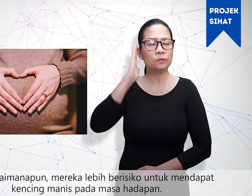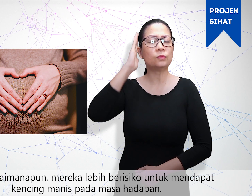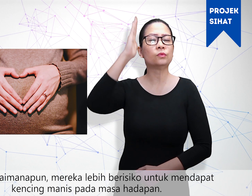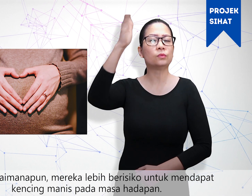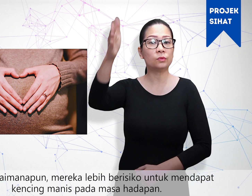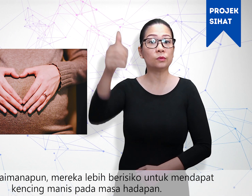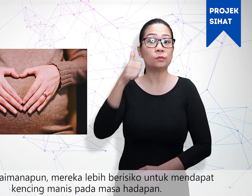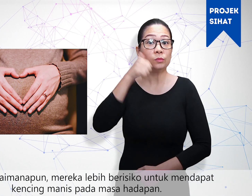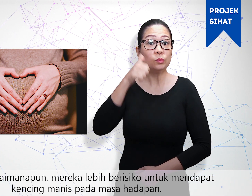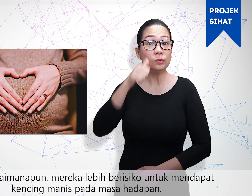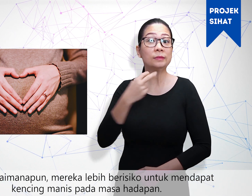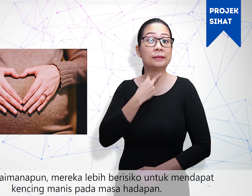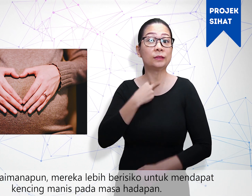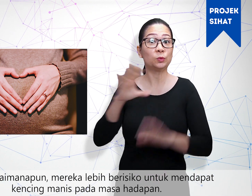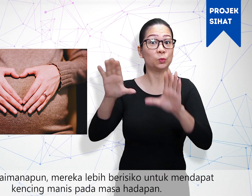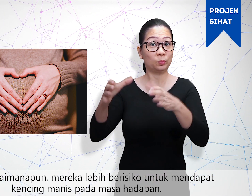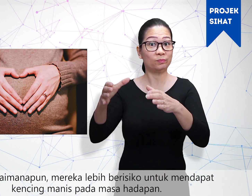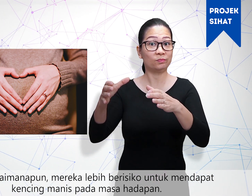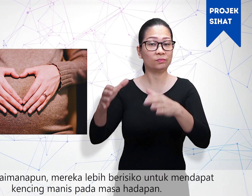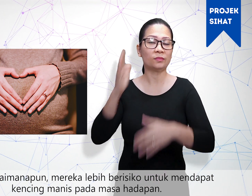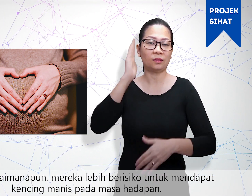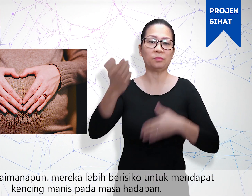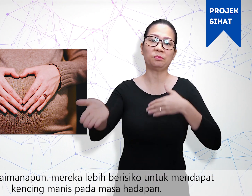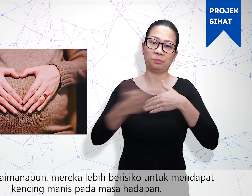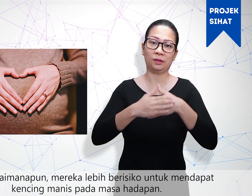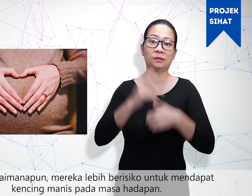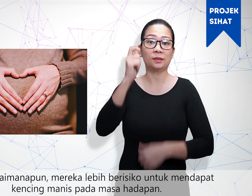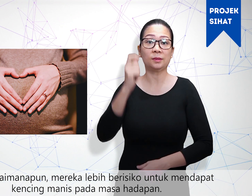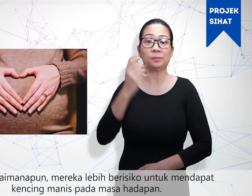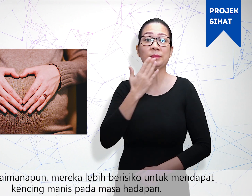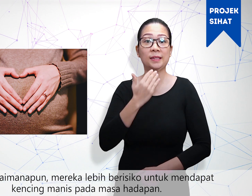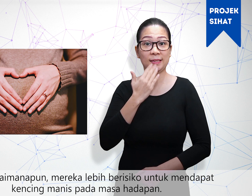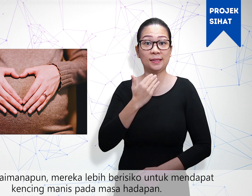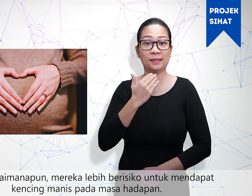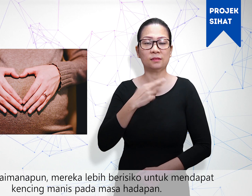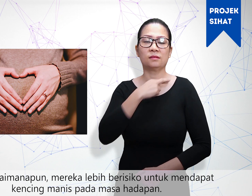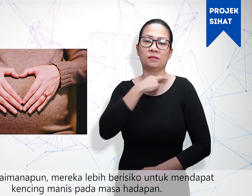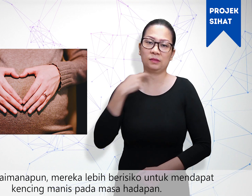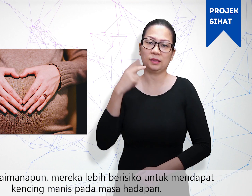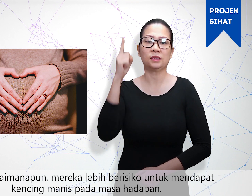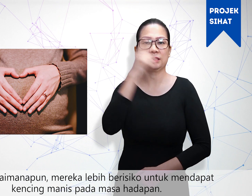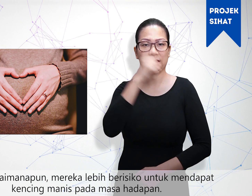However, these mothers are at higher risk of diabetes in the future.